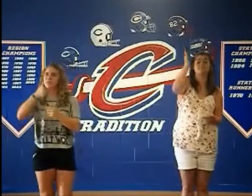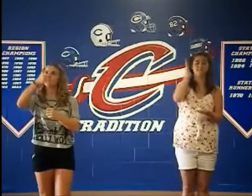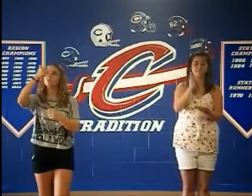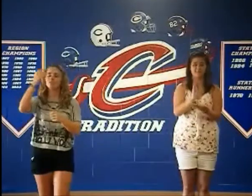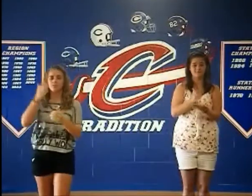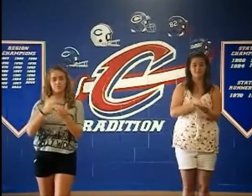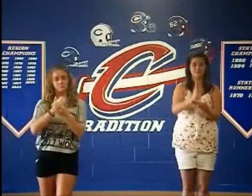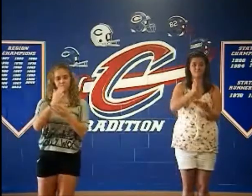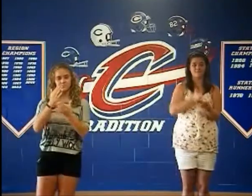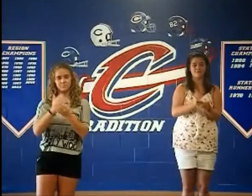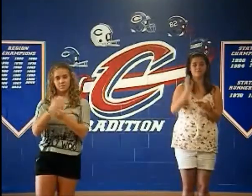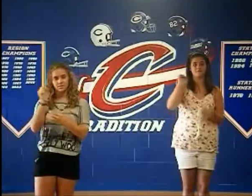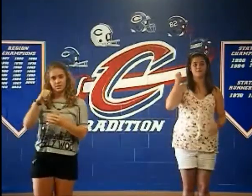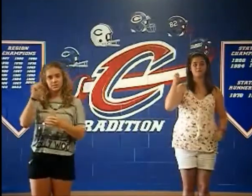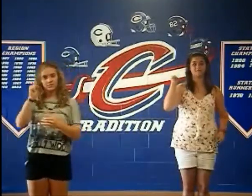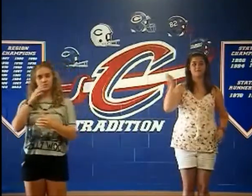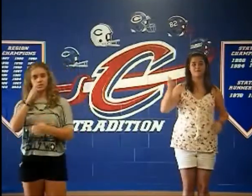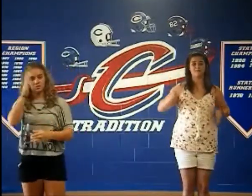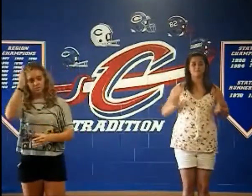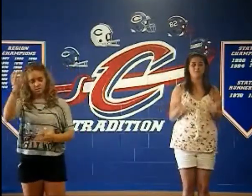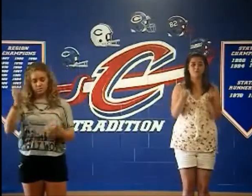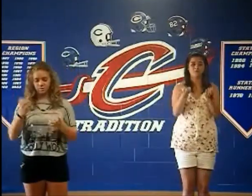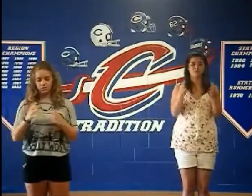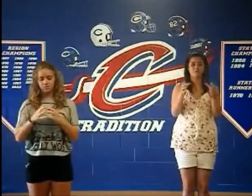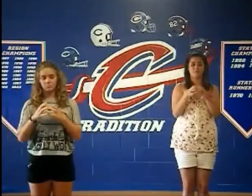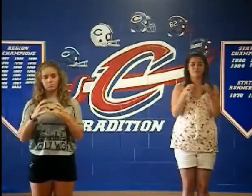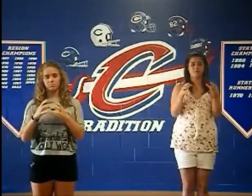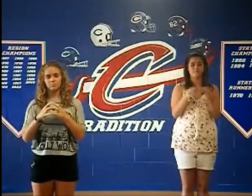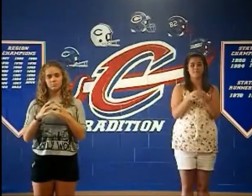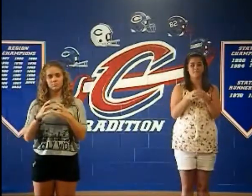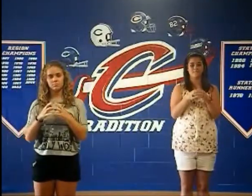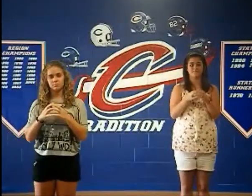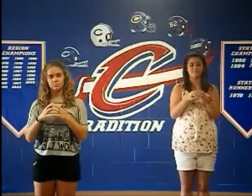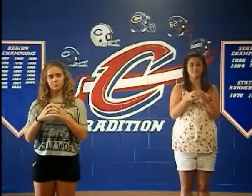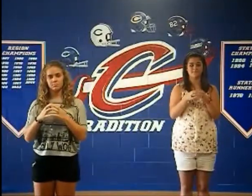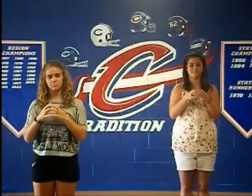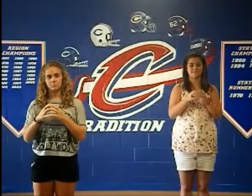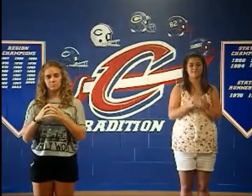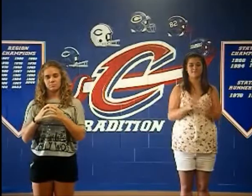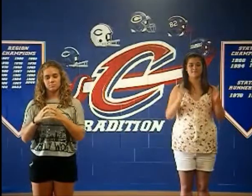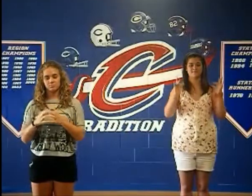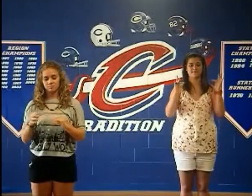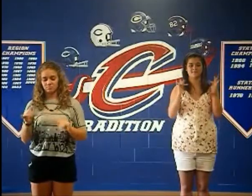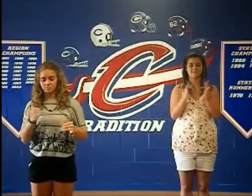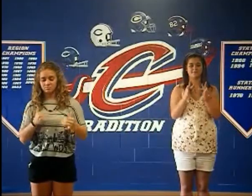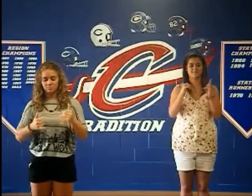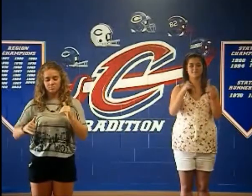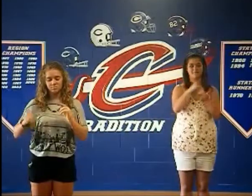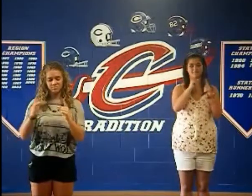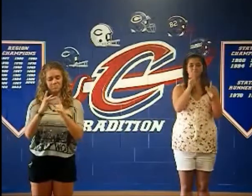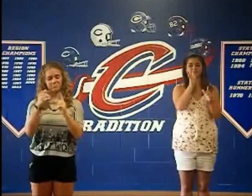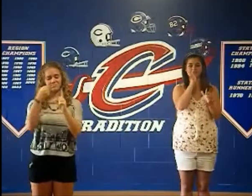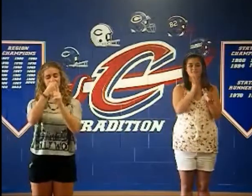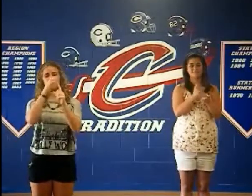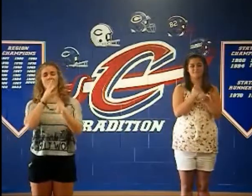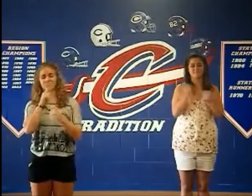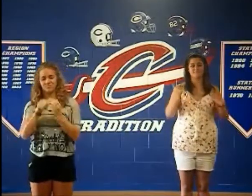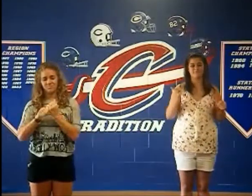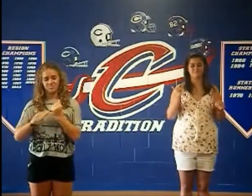Calling in the air All right Yes sir, we want the ball It's Knocking heads